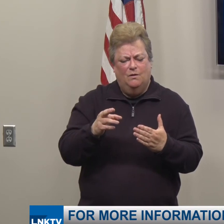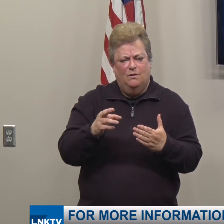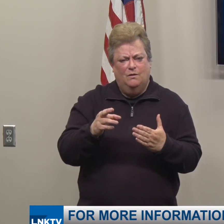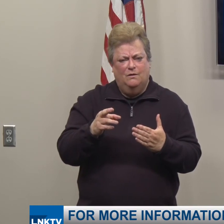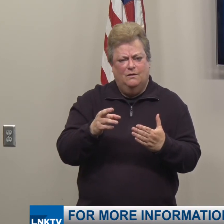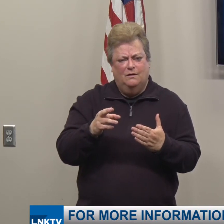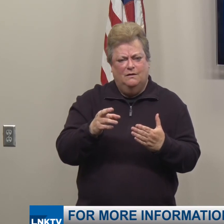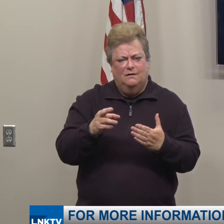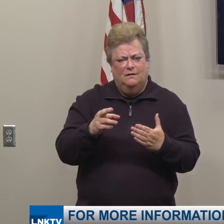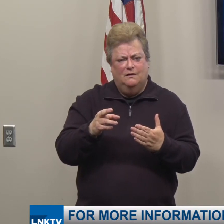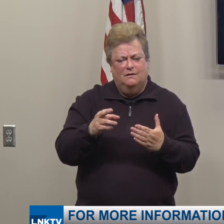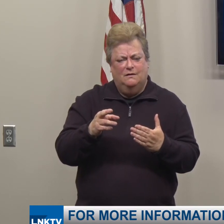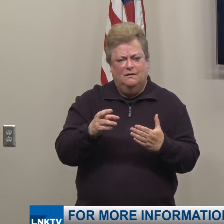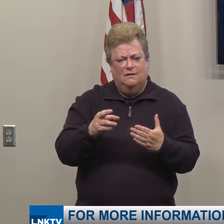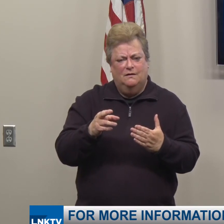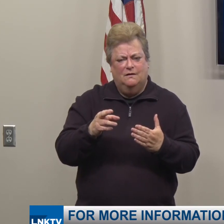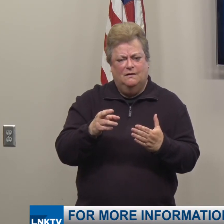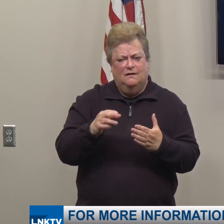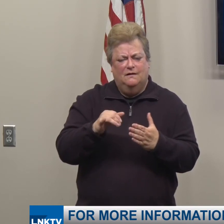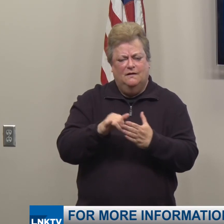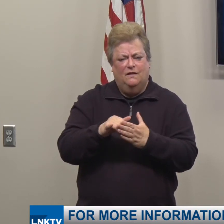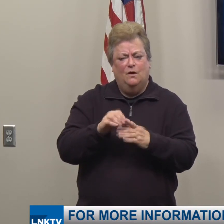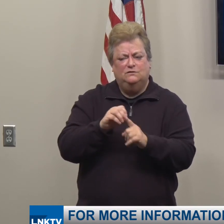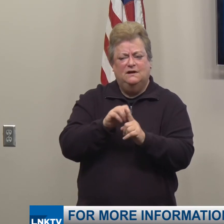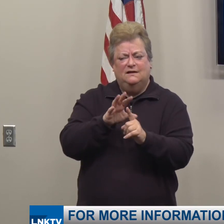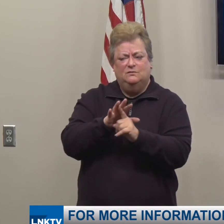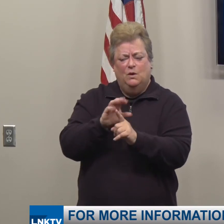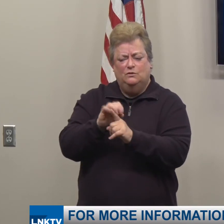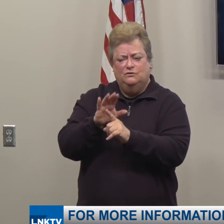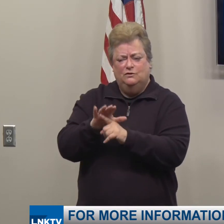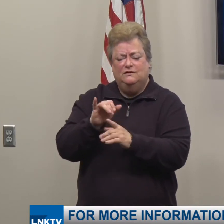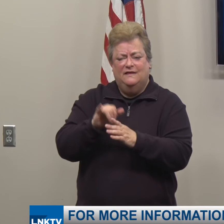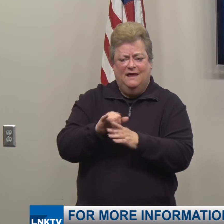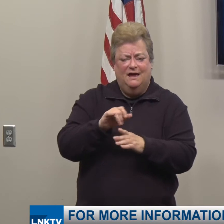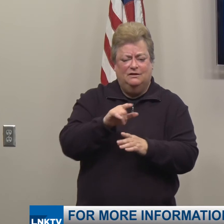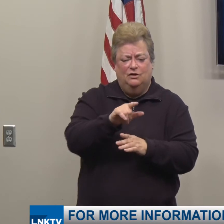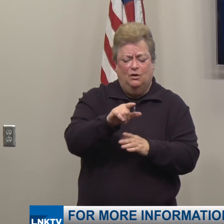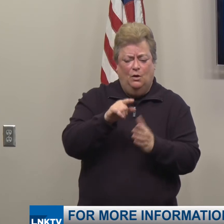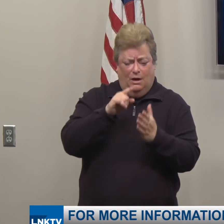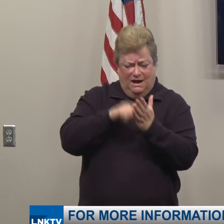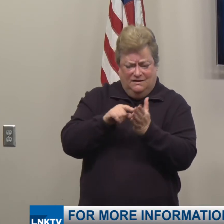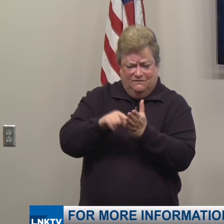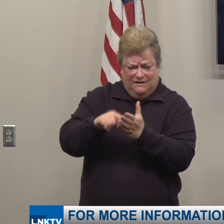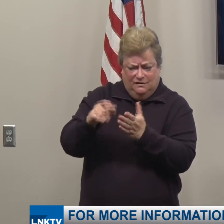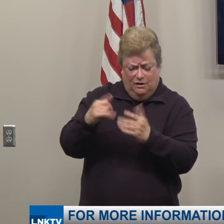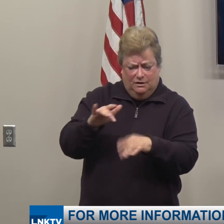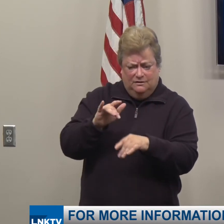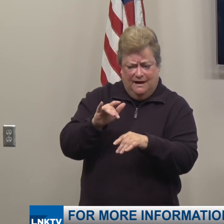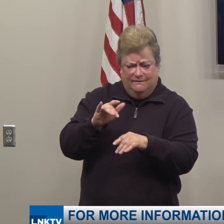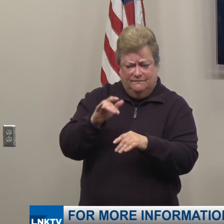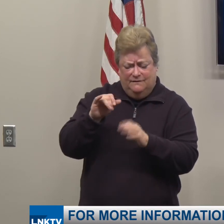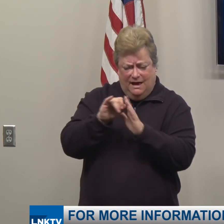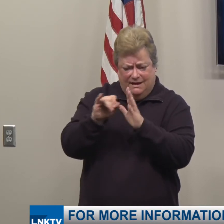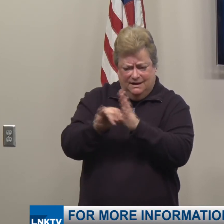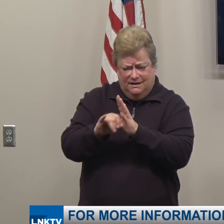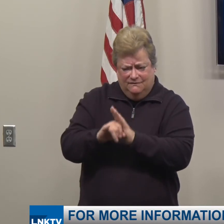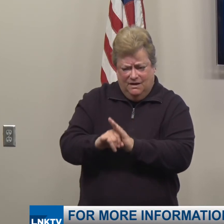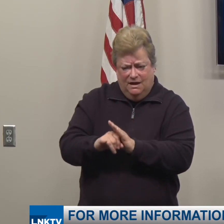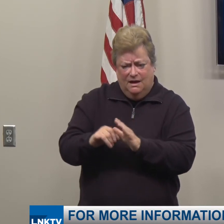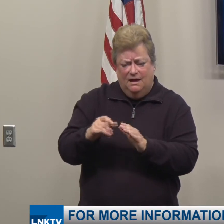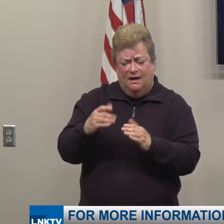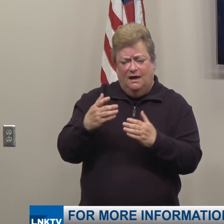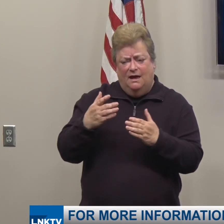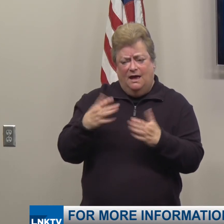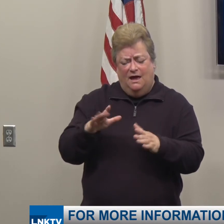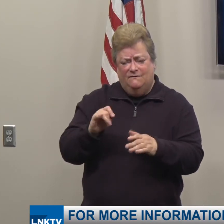have those string of exposures your contact tracers have identified, have they reached an end